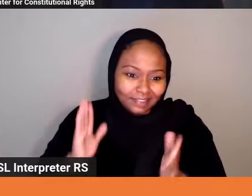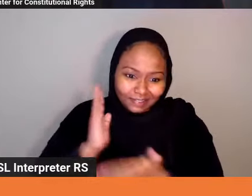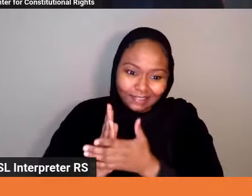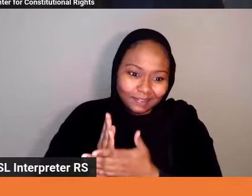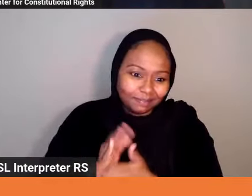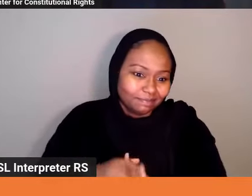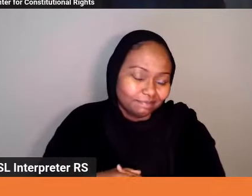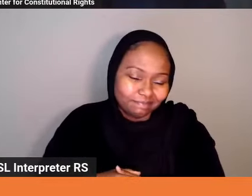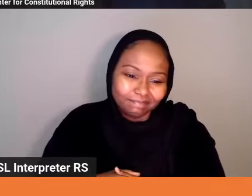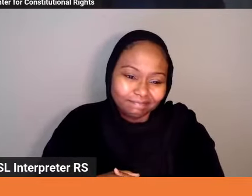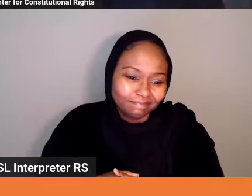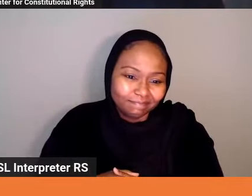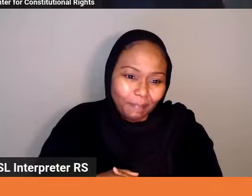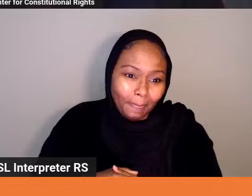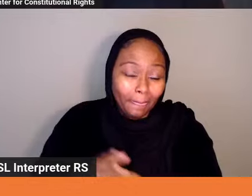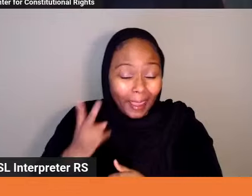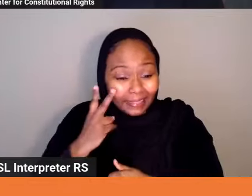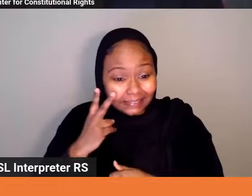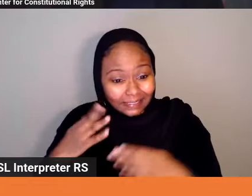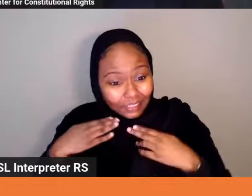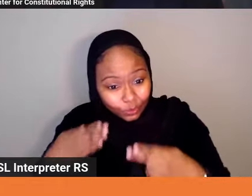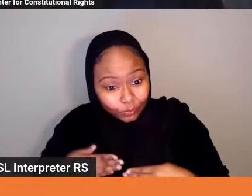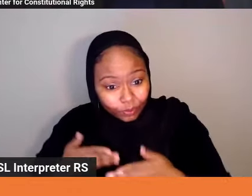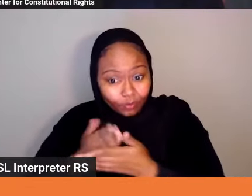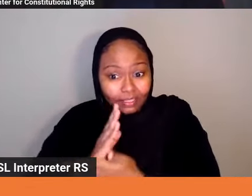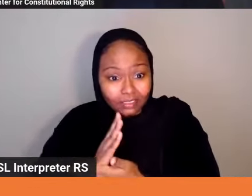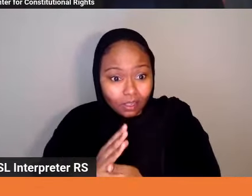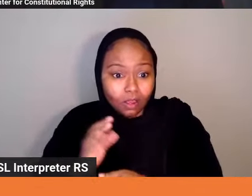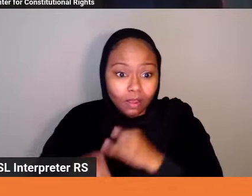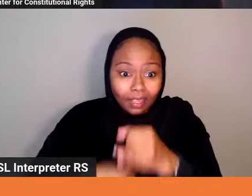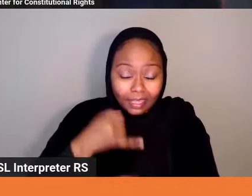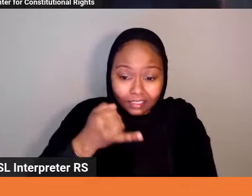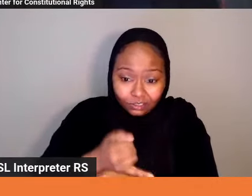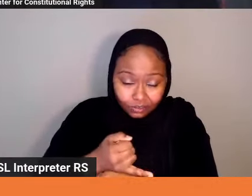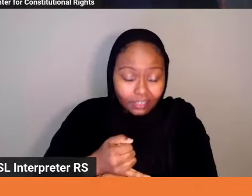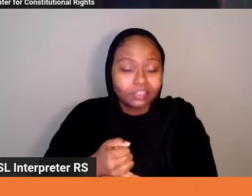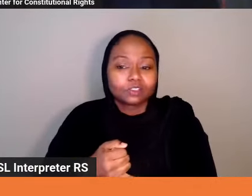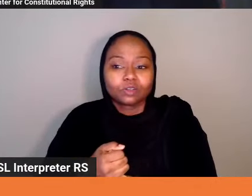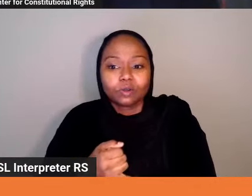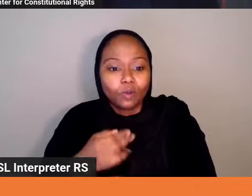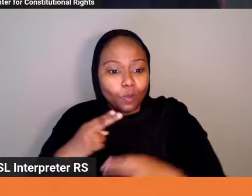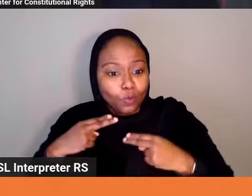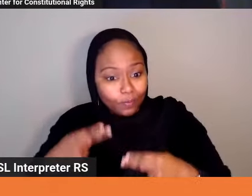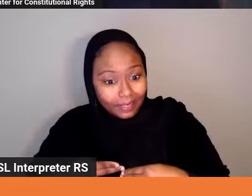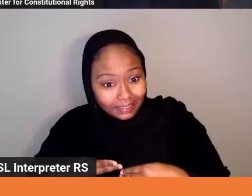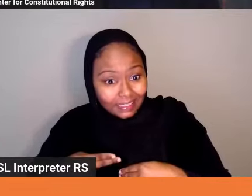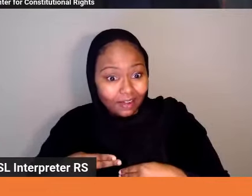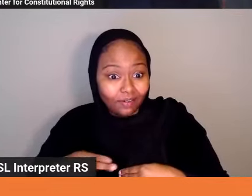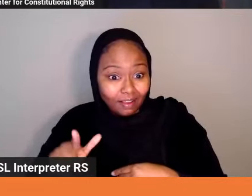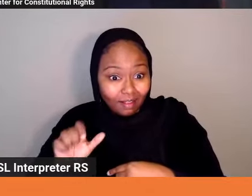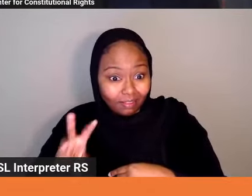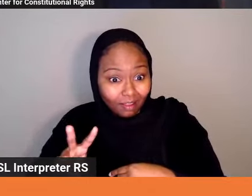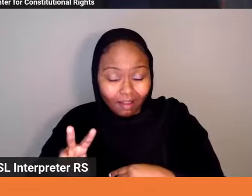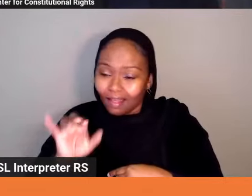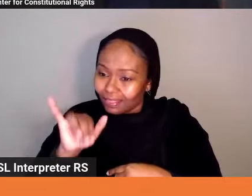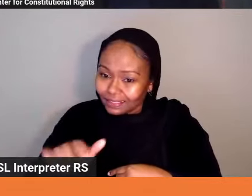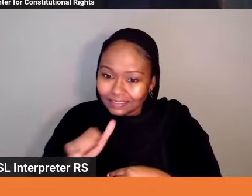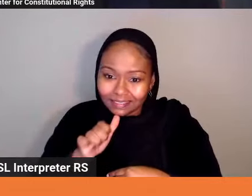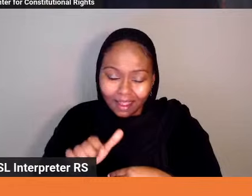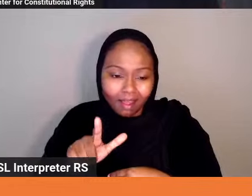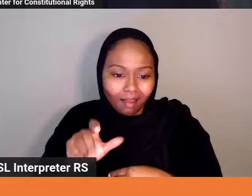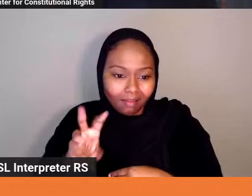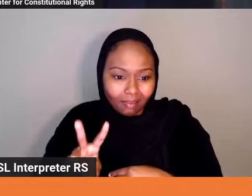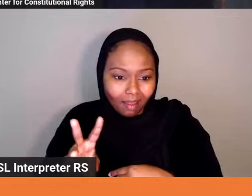I see human rights law, international humanitarian law, I see that not as a law of war, but